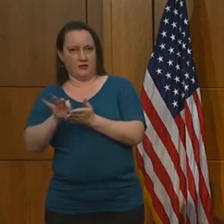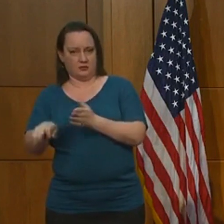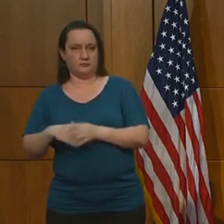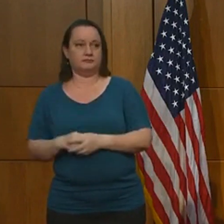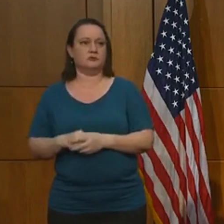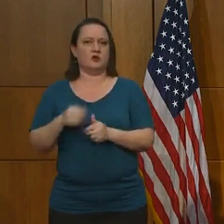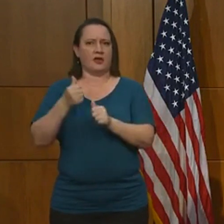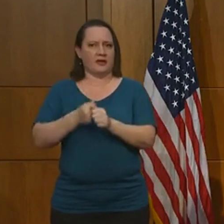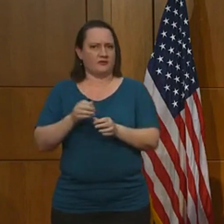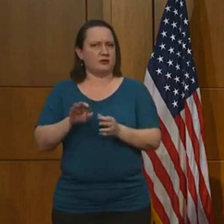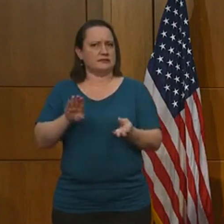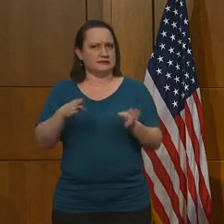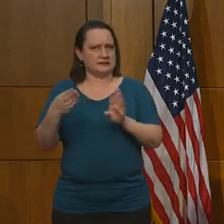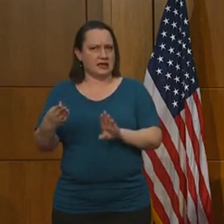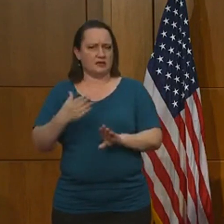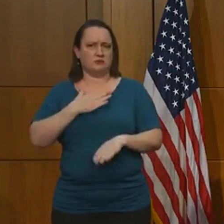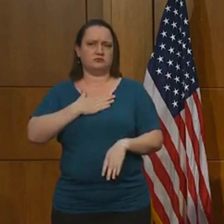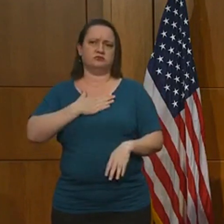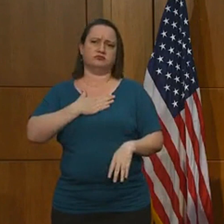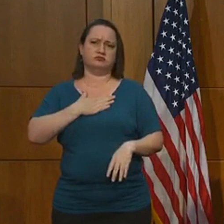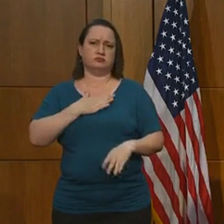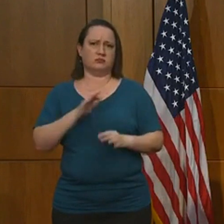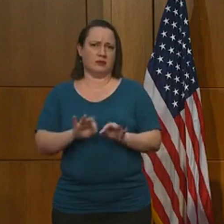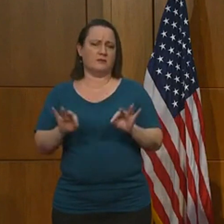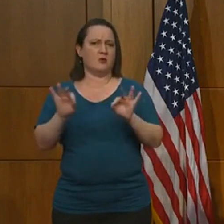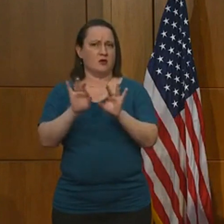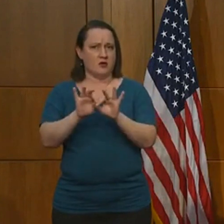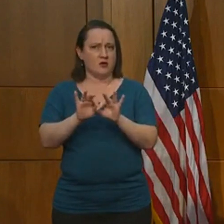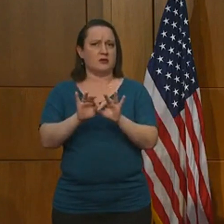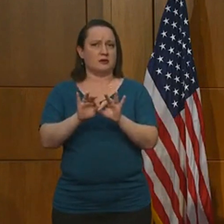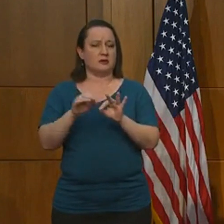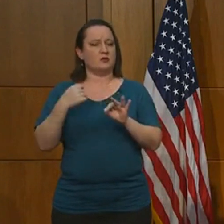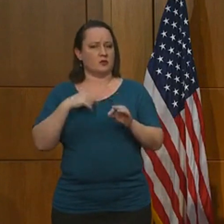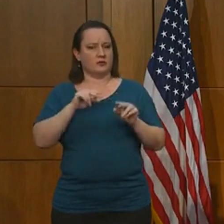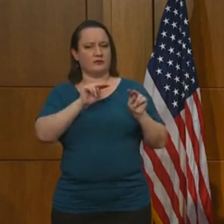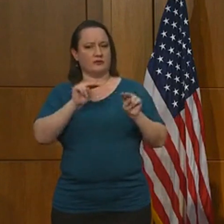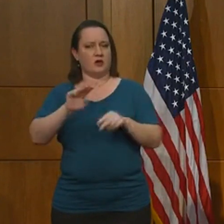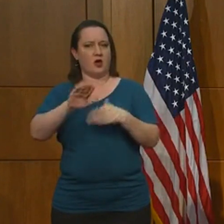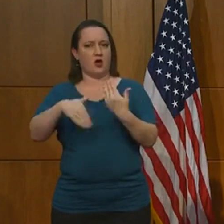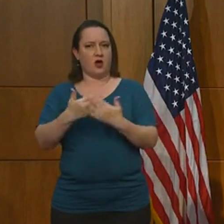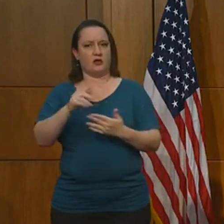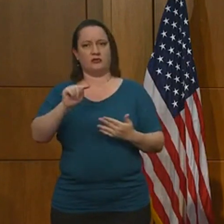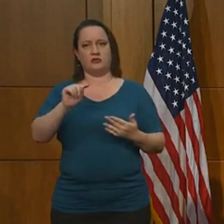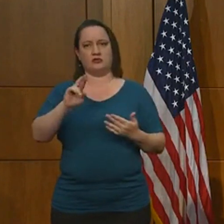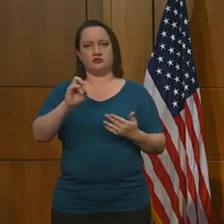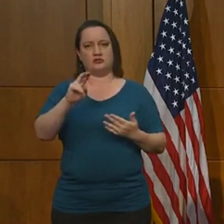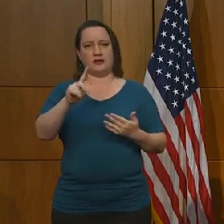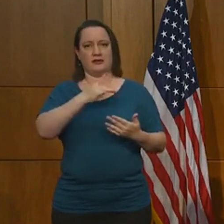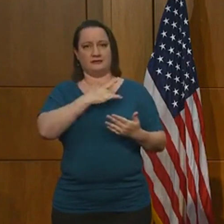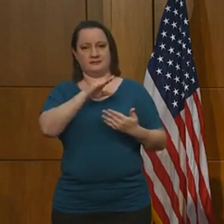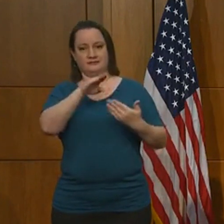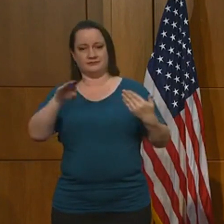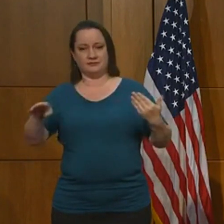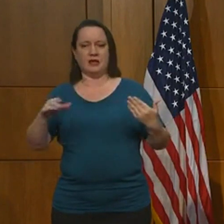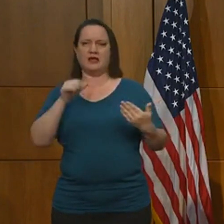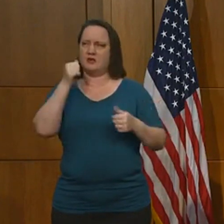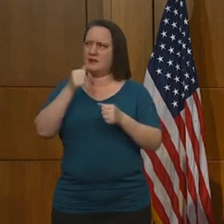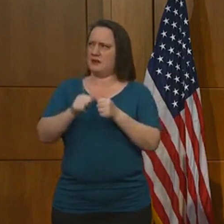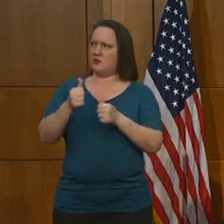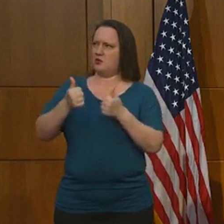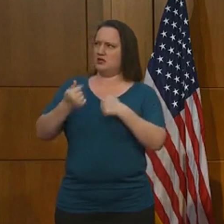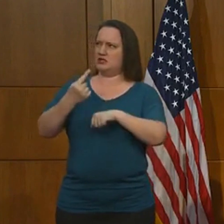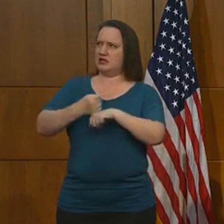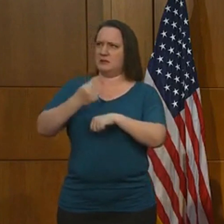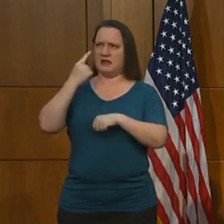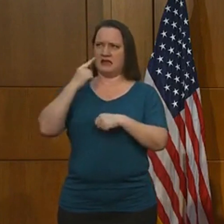the trends. And as you've seen, I don't remember all of the numbers off the top of my head, but there was one day this week where we had, I think,